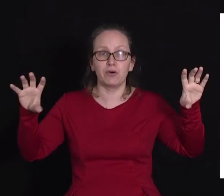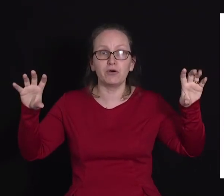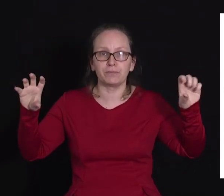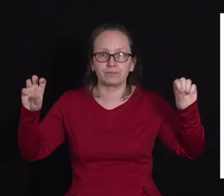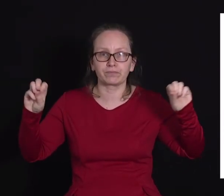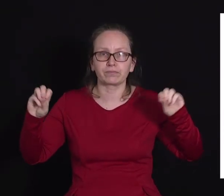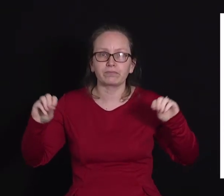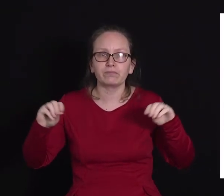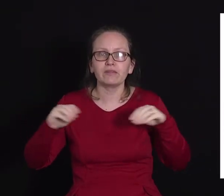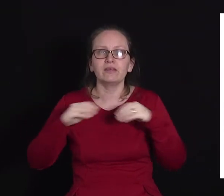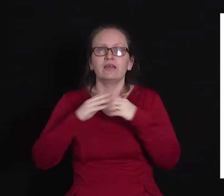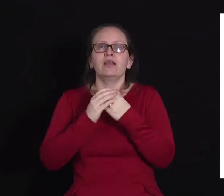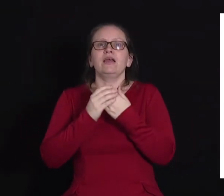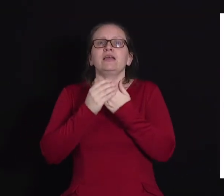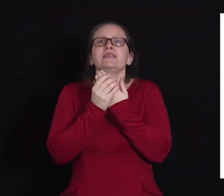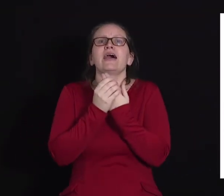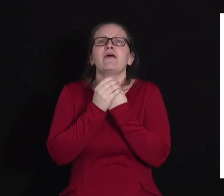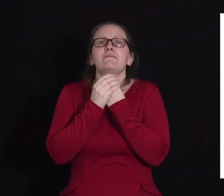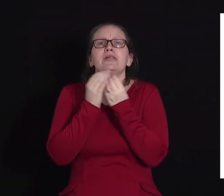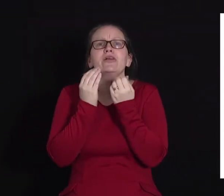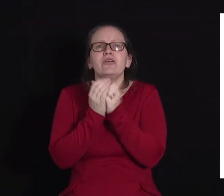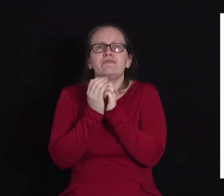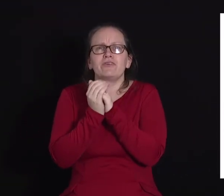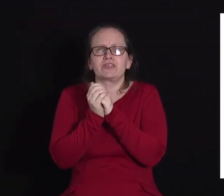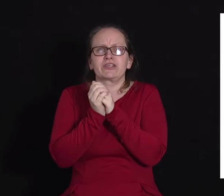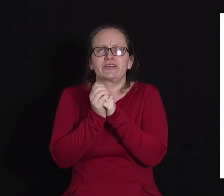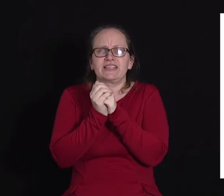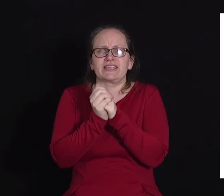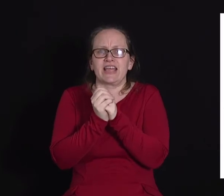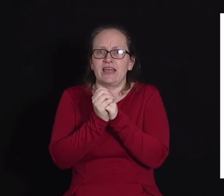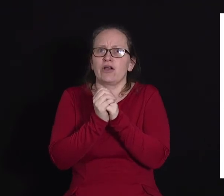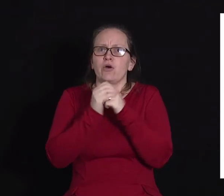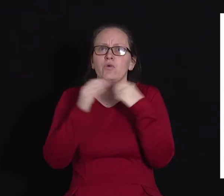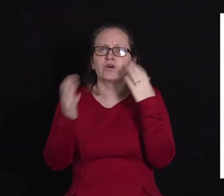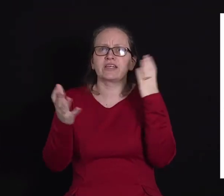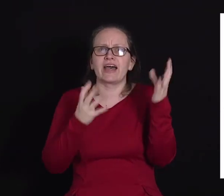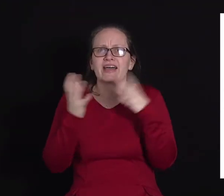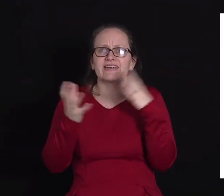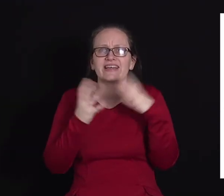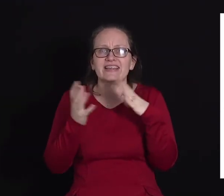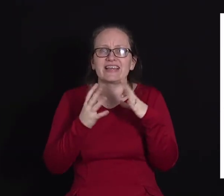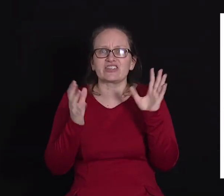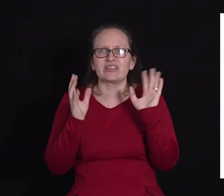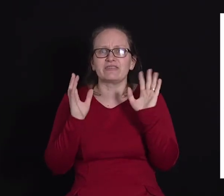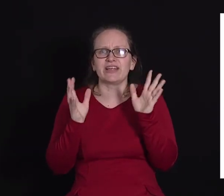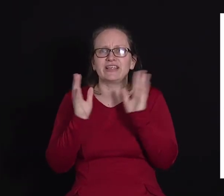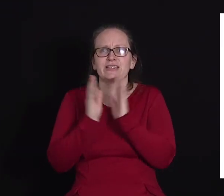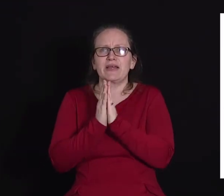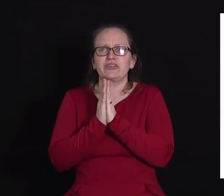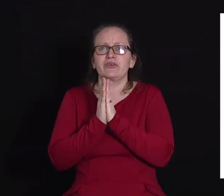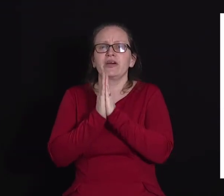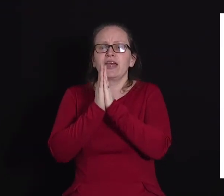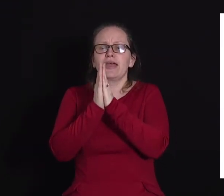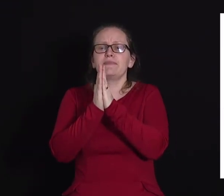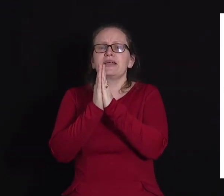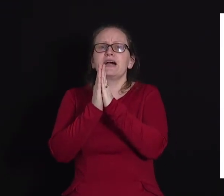pool. Now, below 4 degrees C, water is actually really special. It